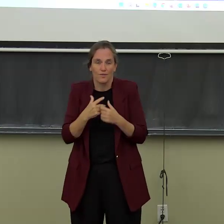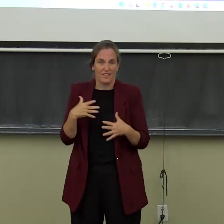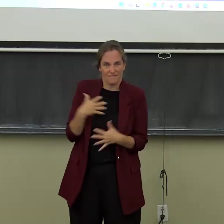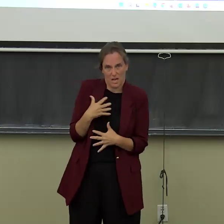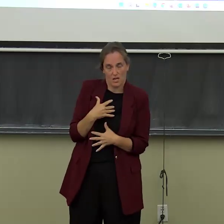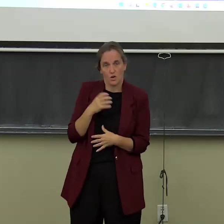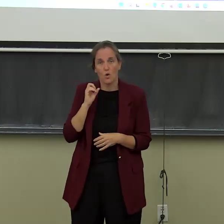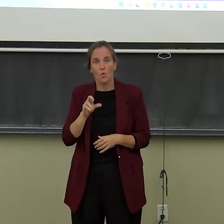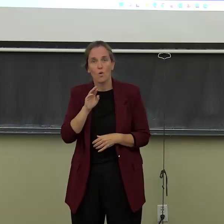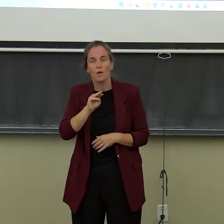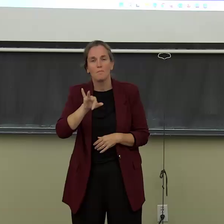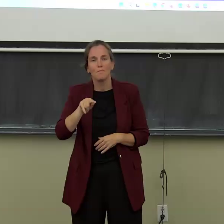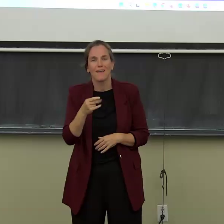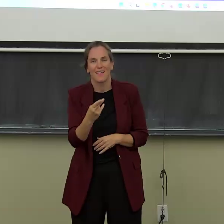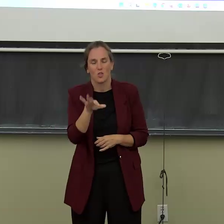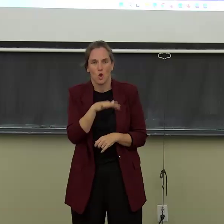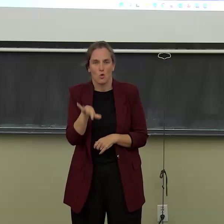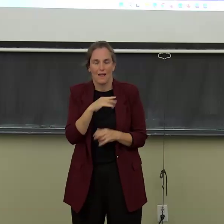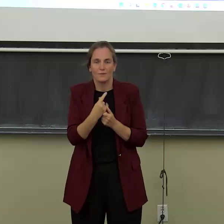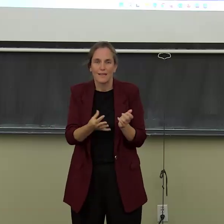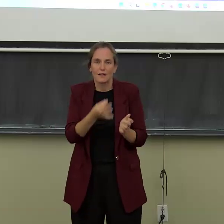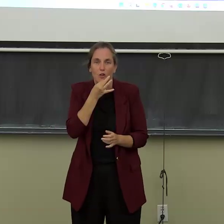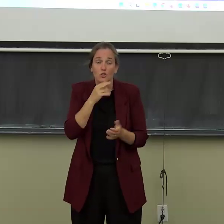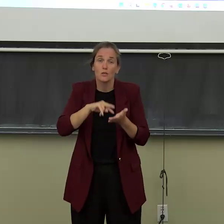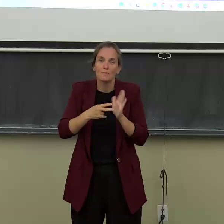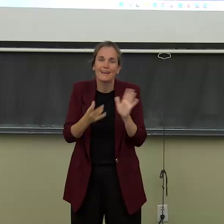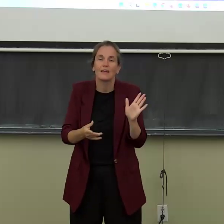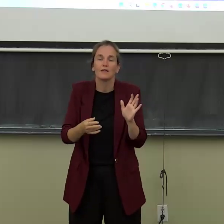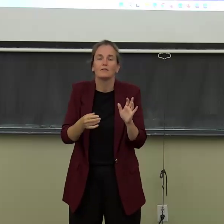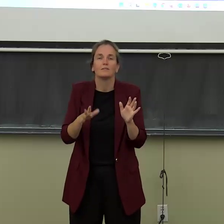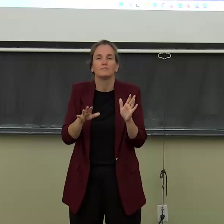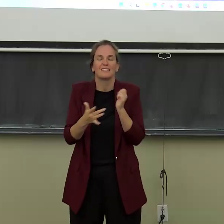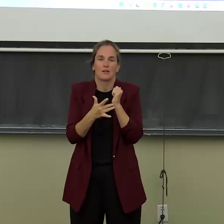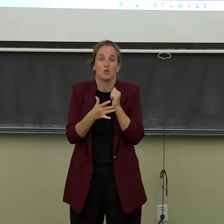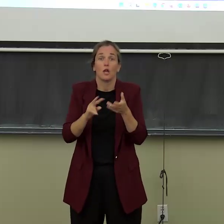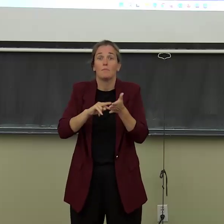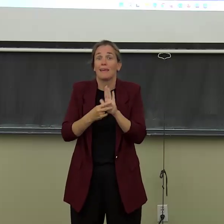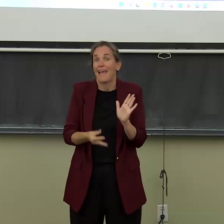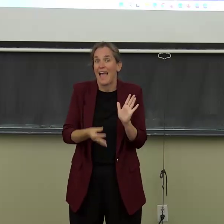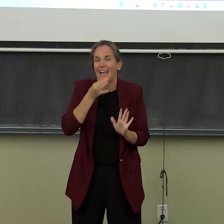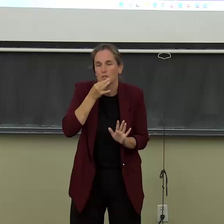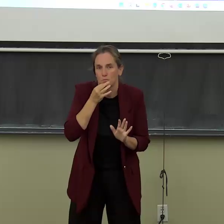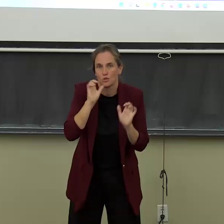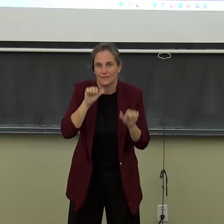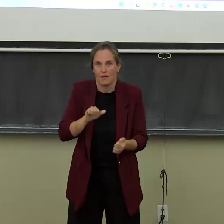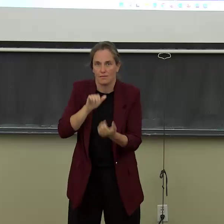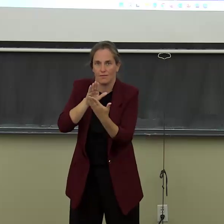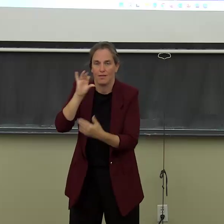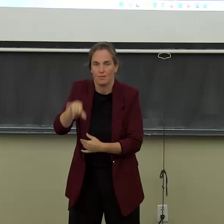around technology just being for the experts. I think like that's one of the big piece. And